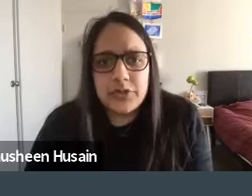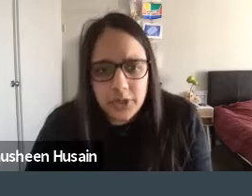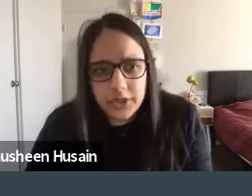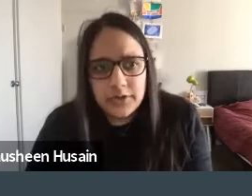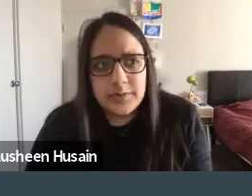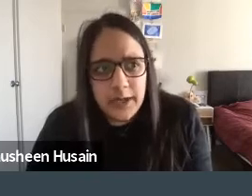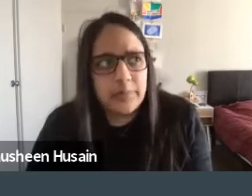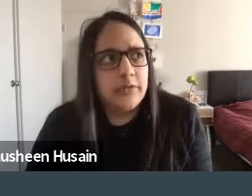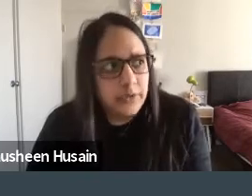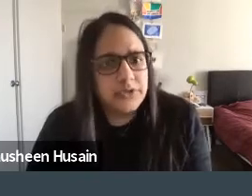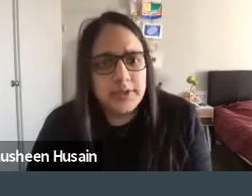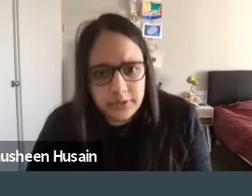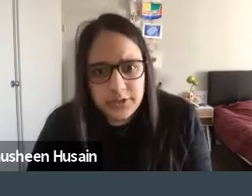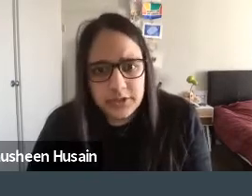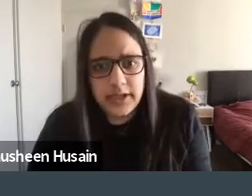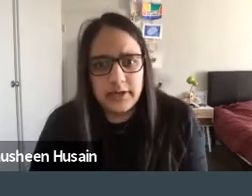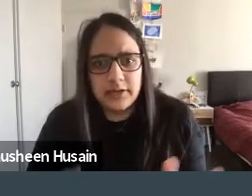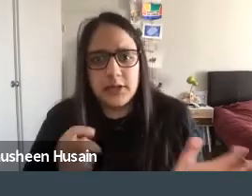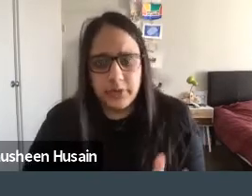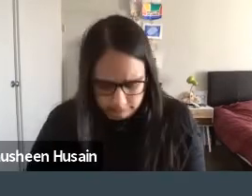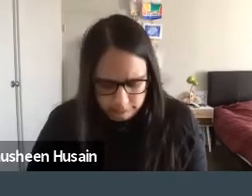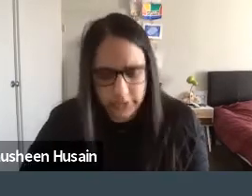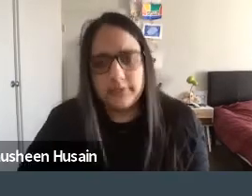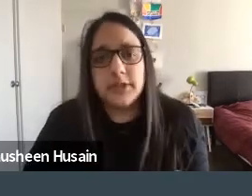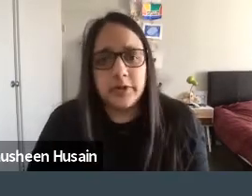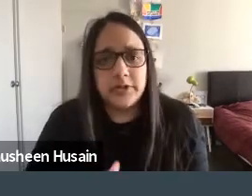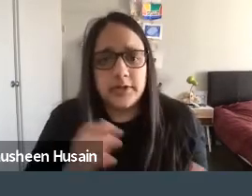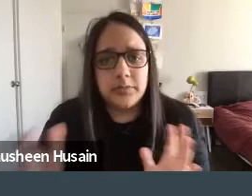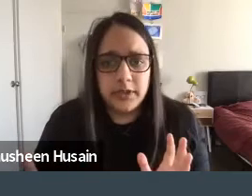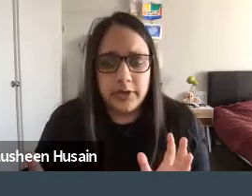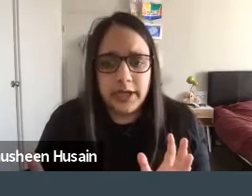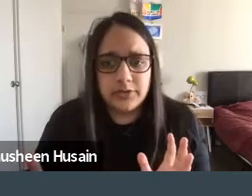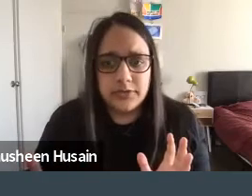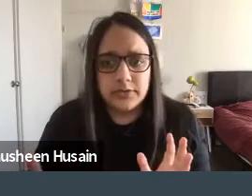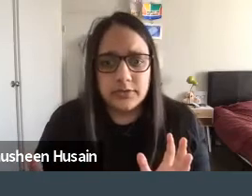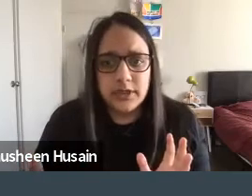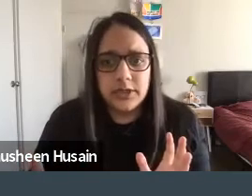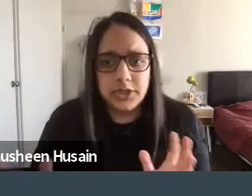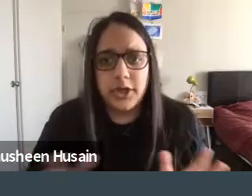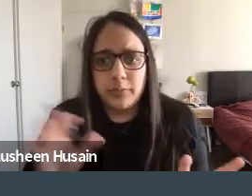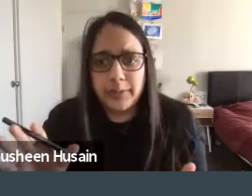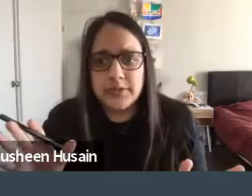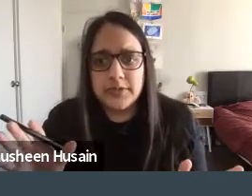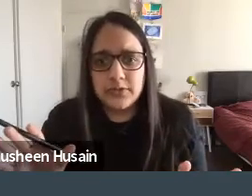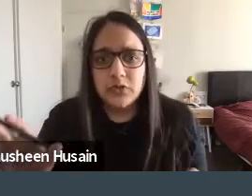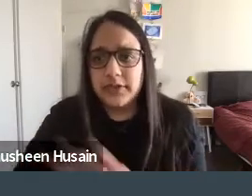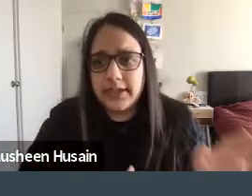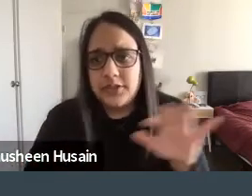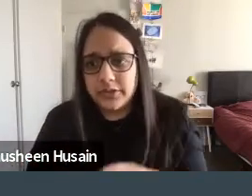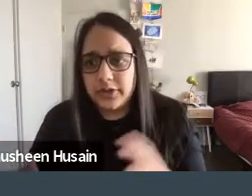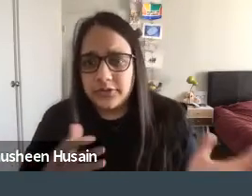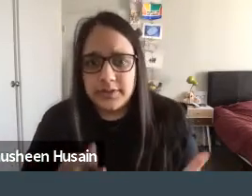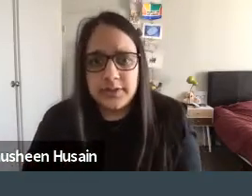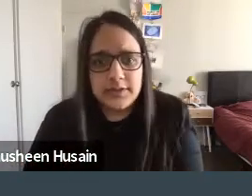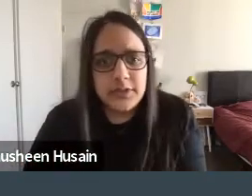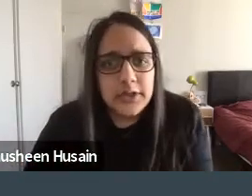map of Chicago is a map of racial segregation. And Delmar talked a bit about how certain Chicago maps overlay each